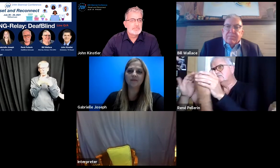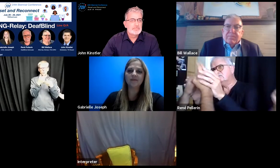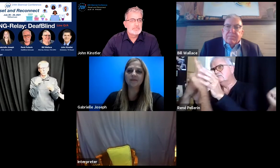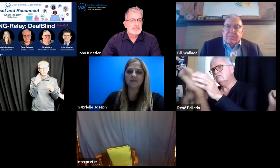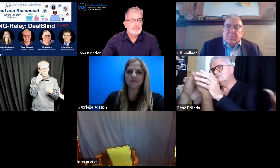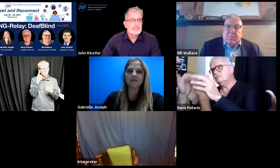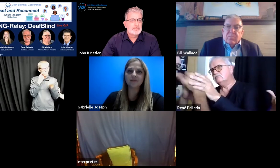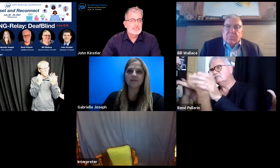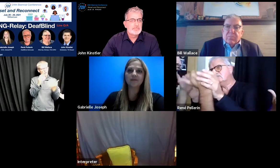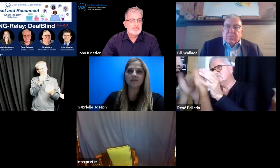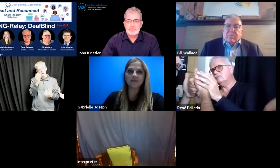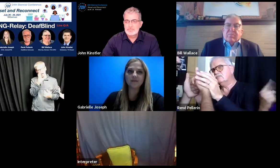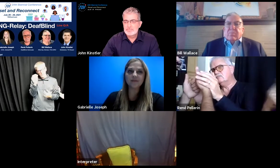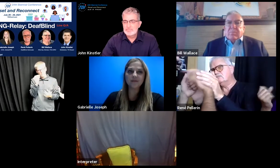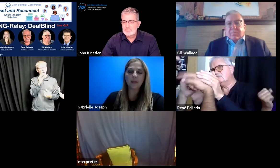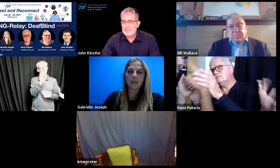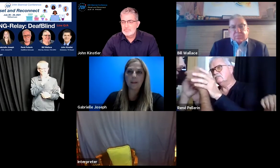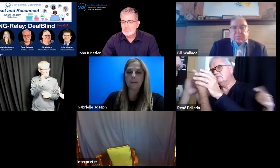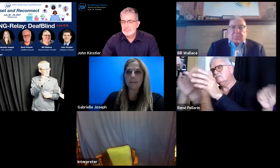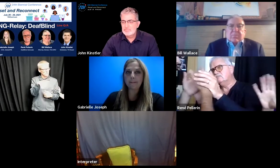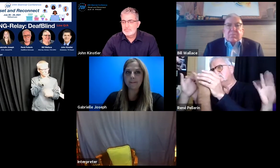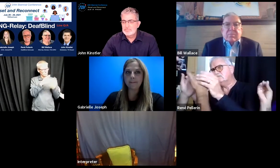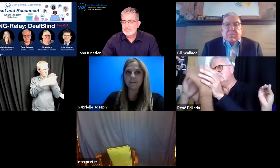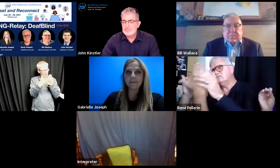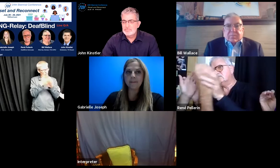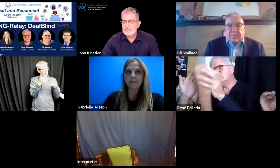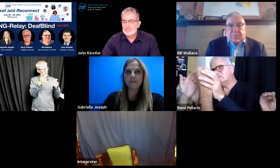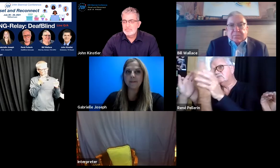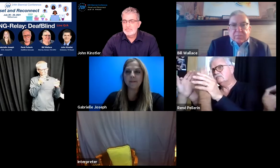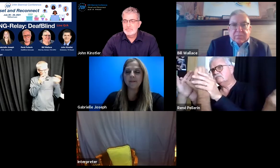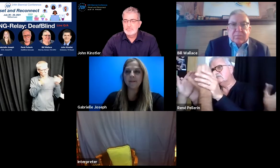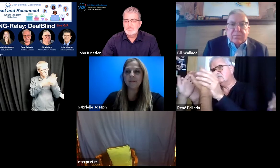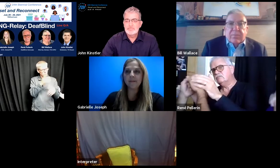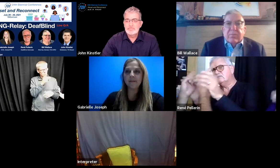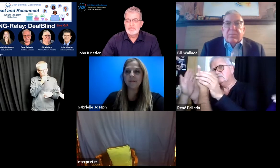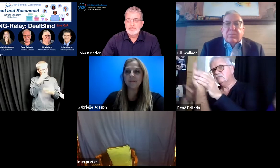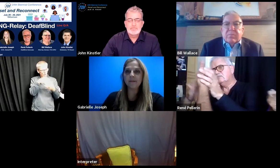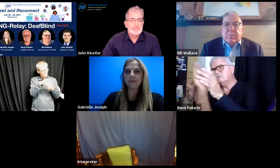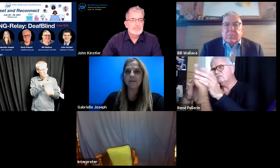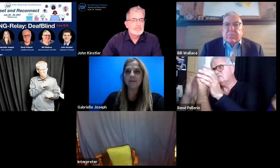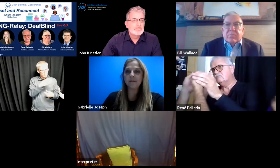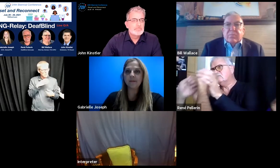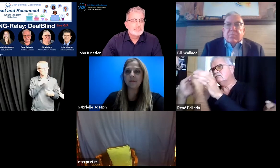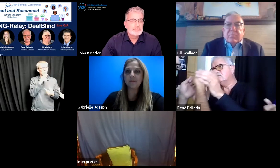project. And some of the challenges that we may find with other companies and with FCC that's run,